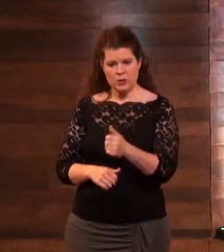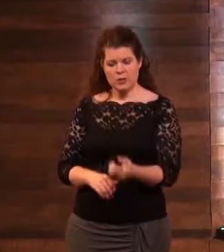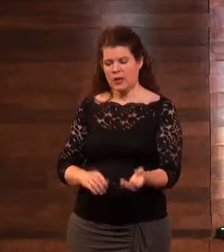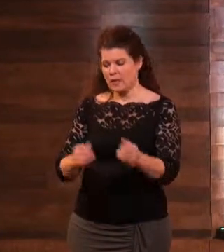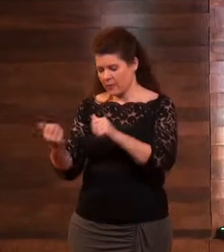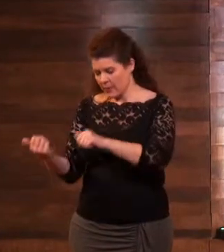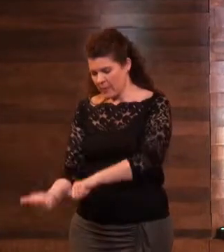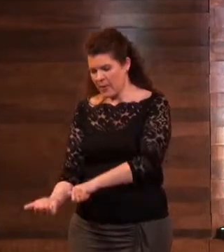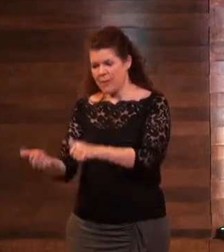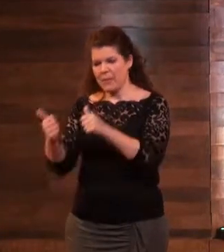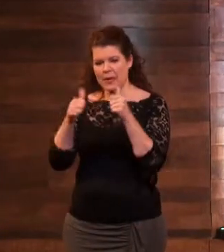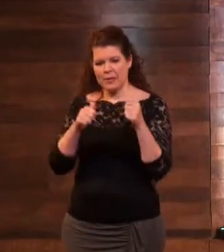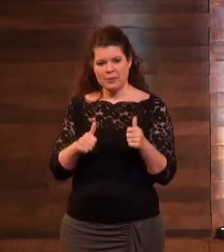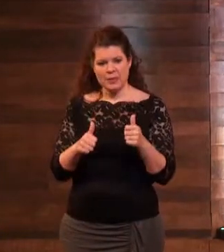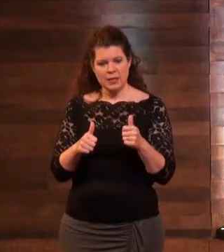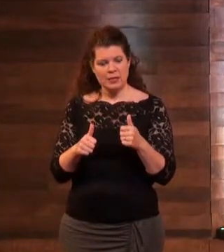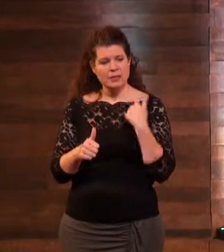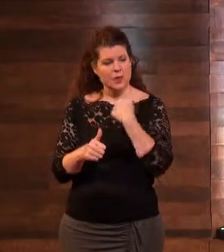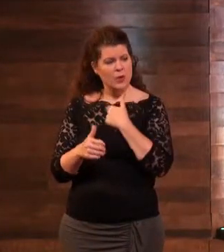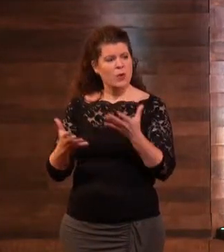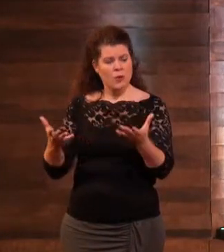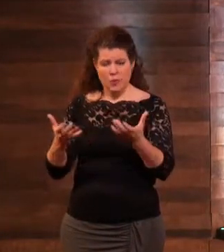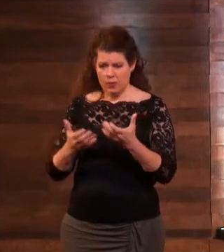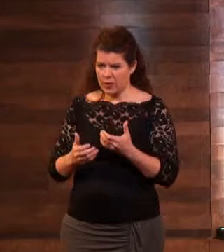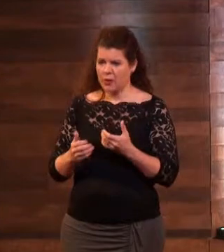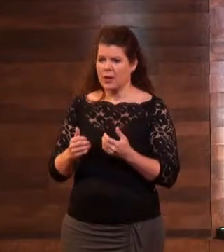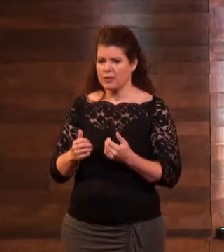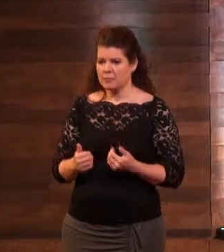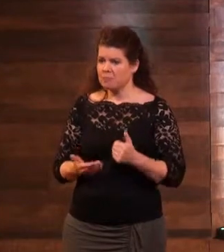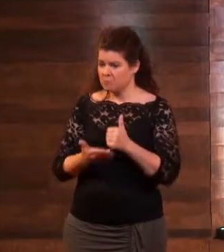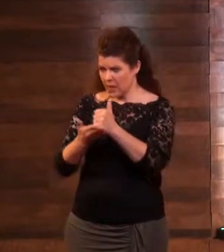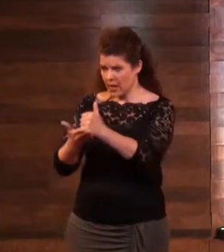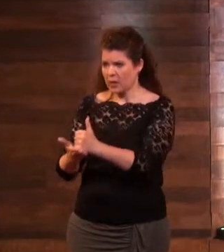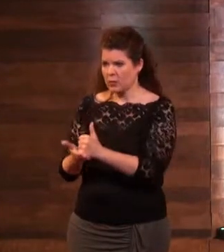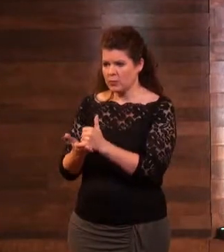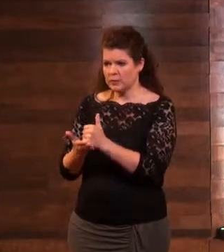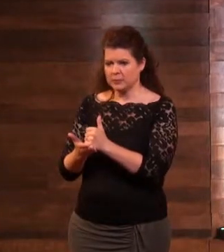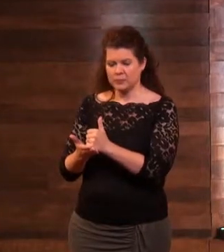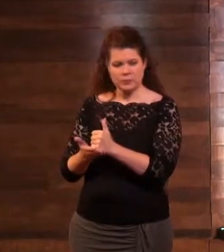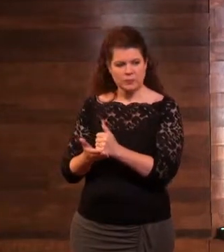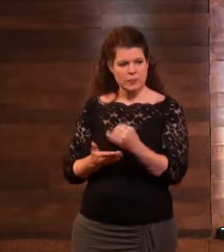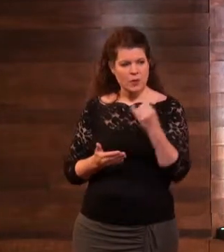into Christ, we'd love to help you with that. Or if you're already living in Christ